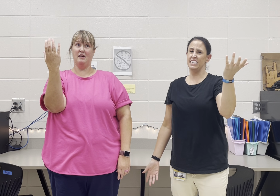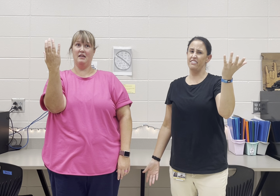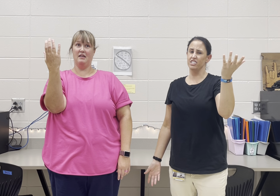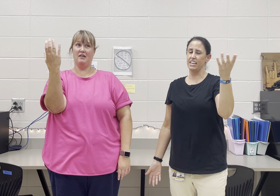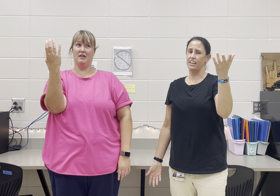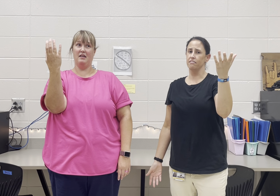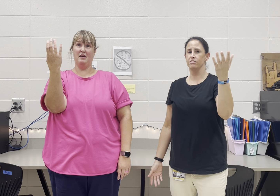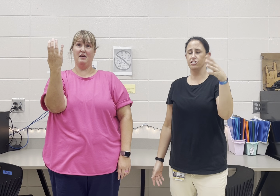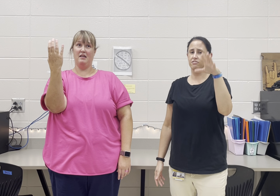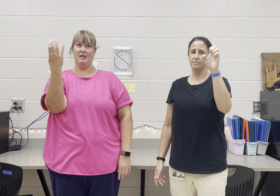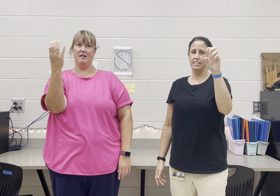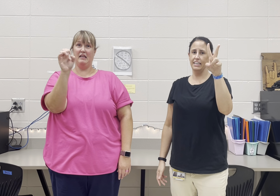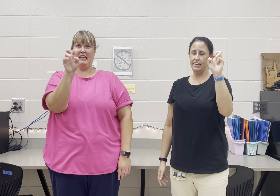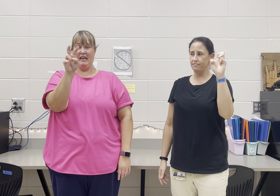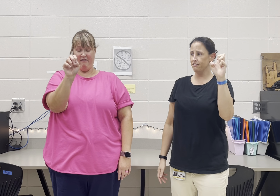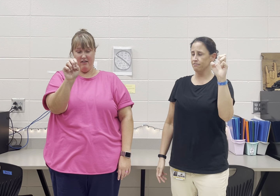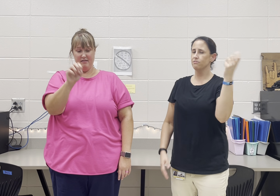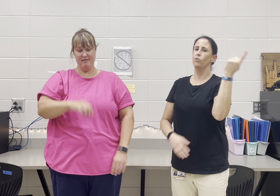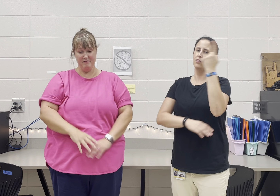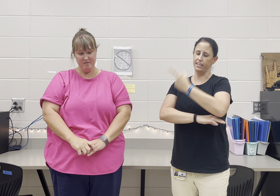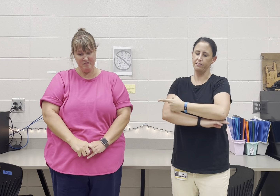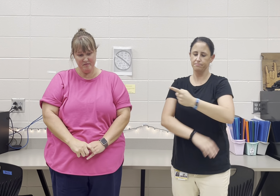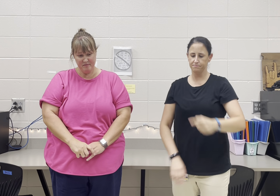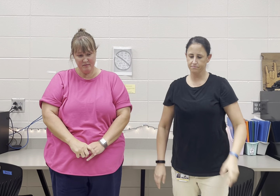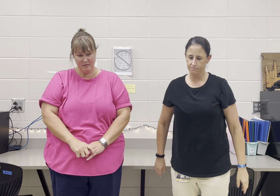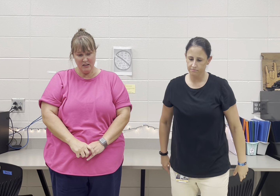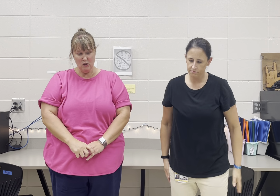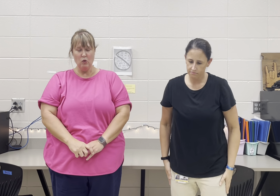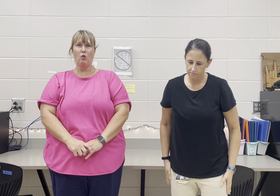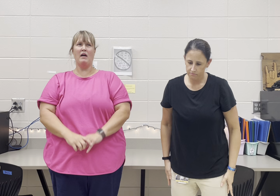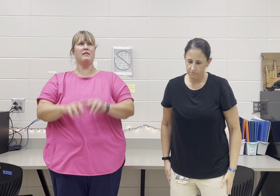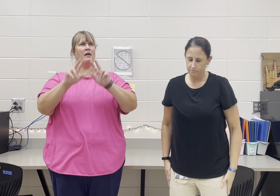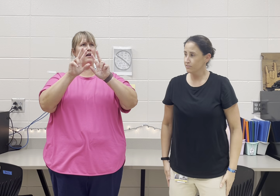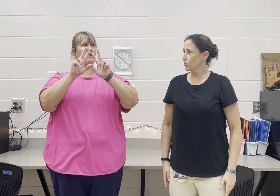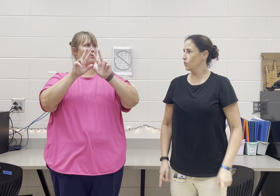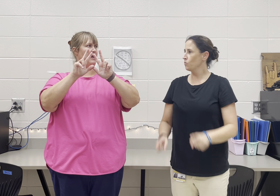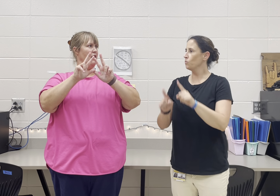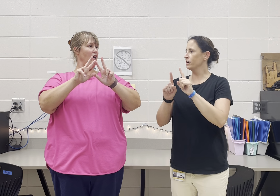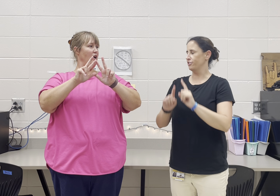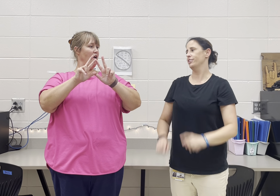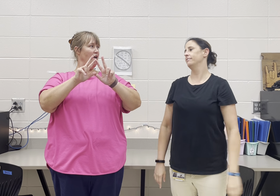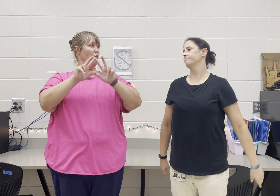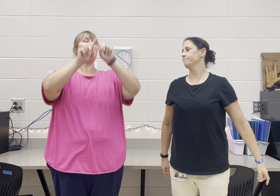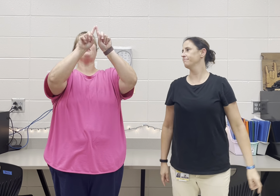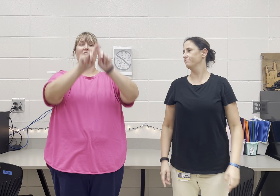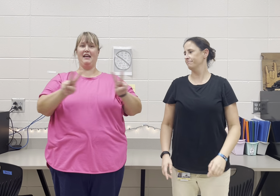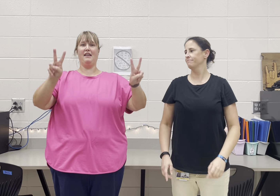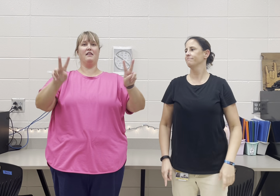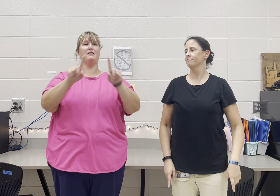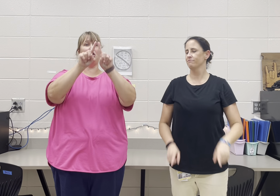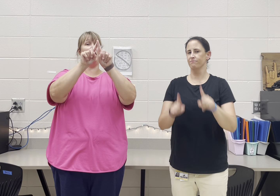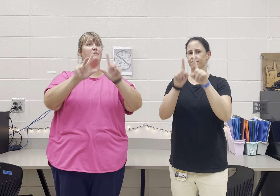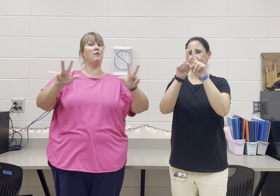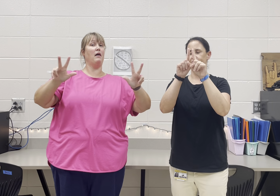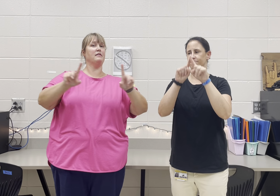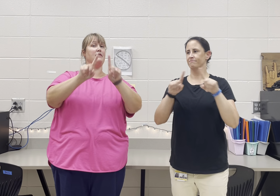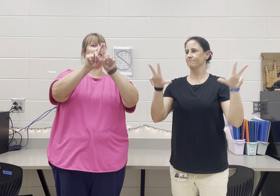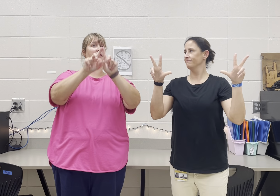Eve or day, you just Eve or day. 3? 1 to 3. 1 to 3. Sorry, it's been a while since I've signed these